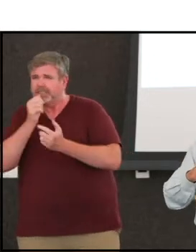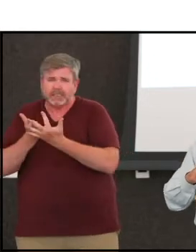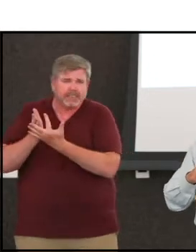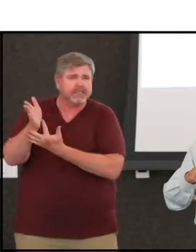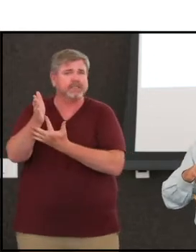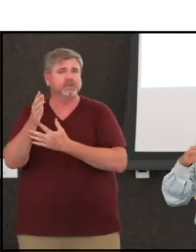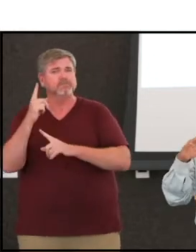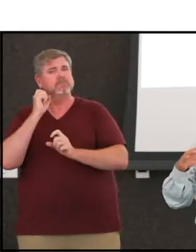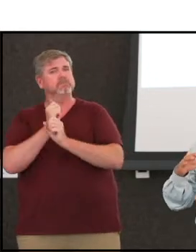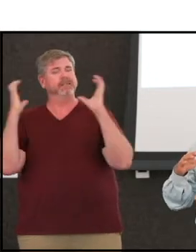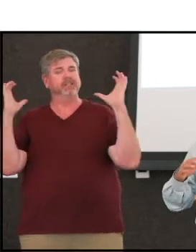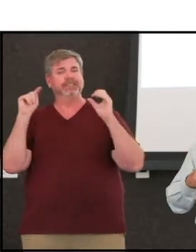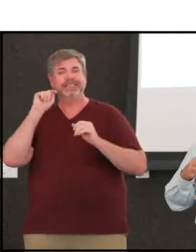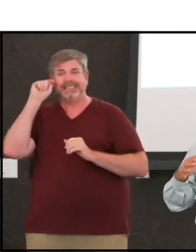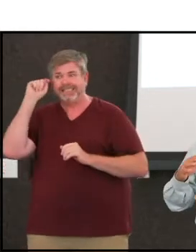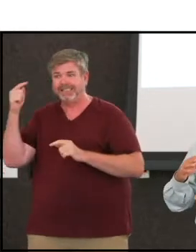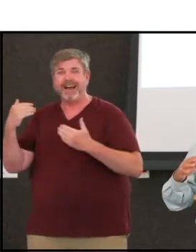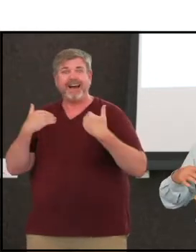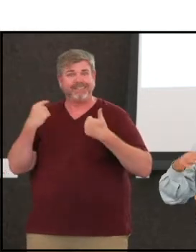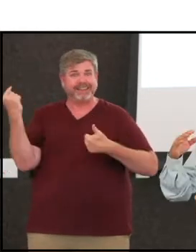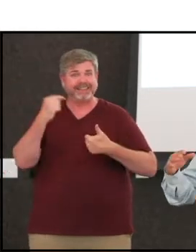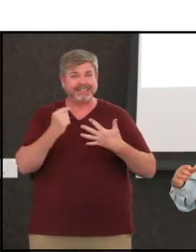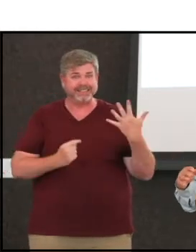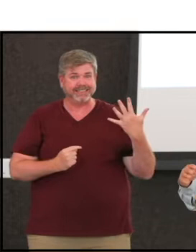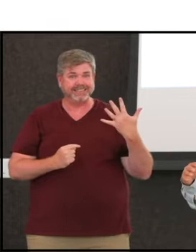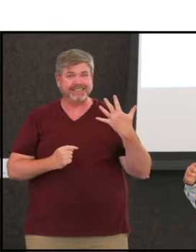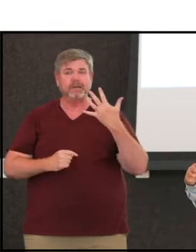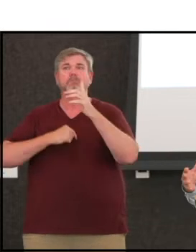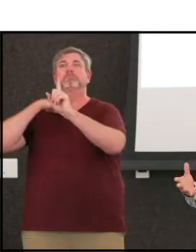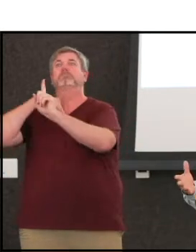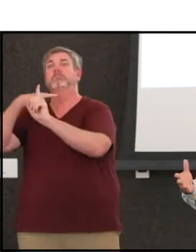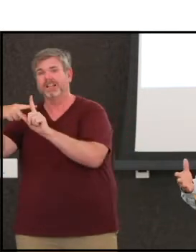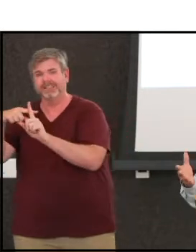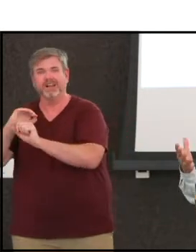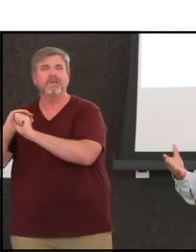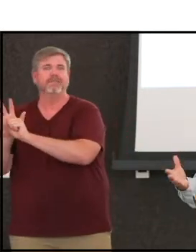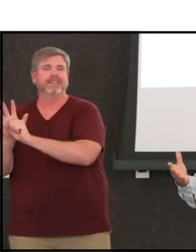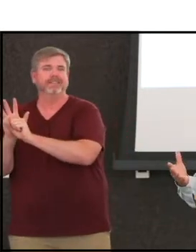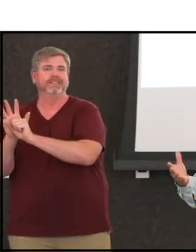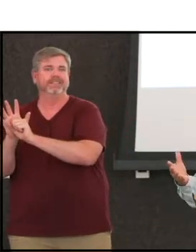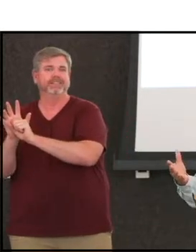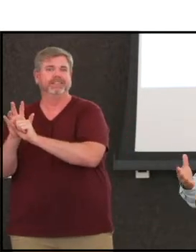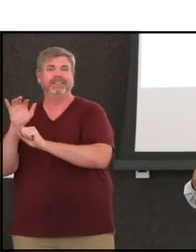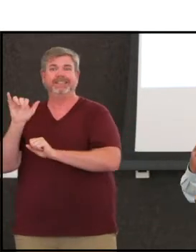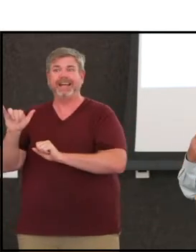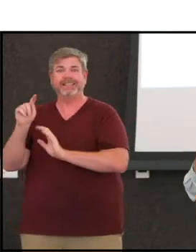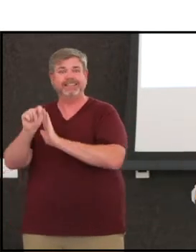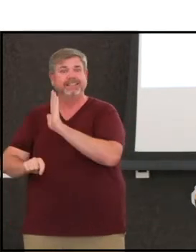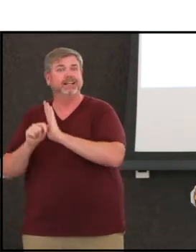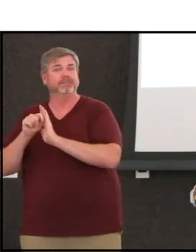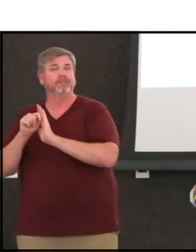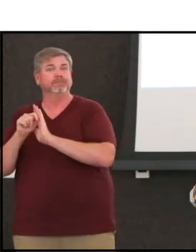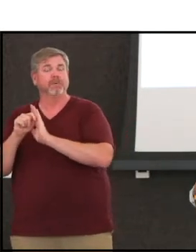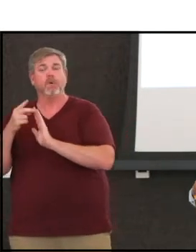dealing with, it is difficult because of hormonal changes, growth spurs,